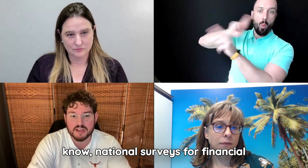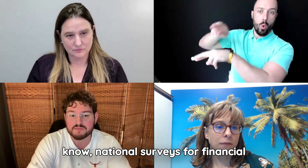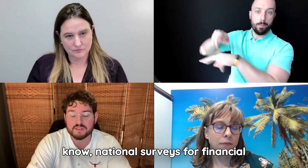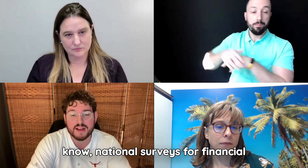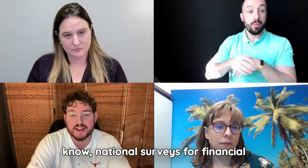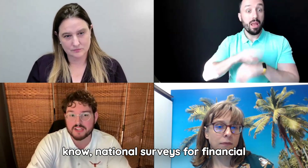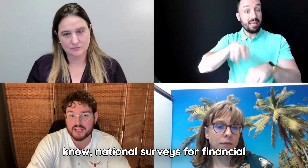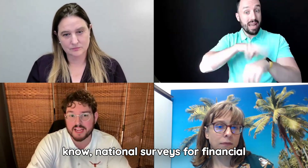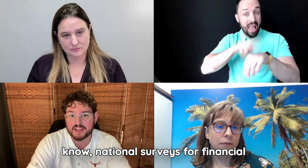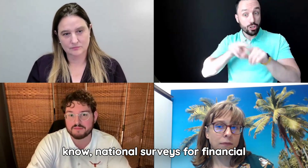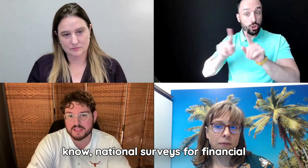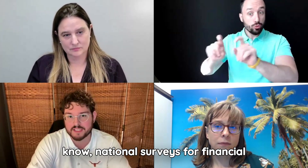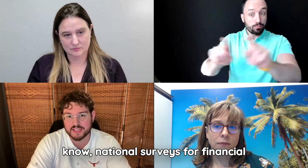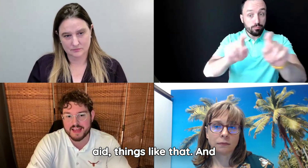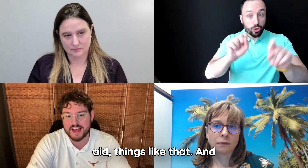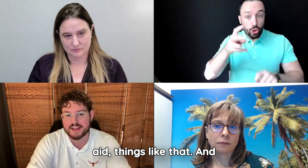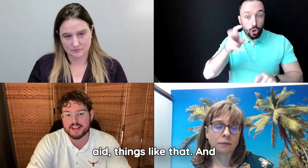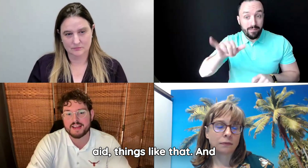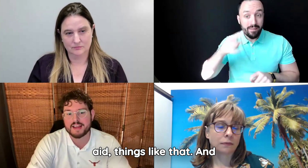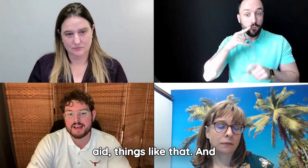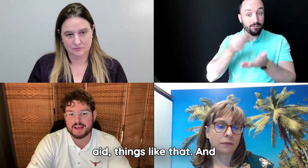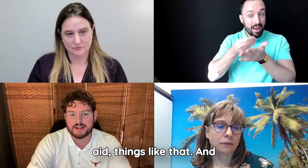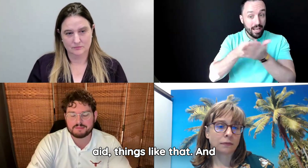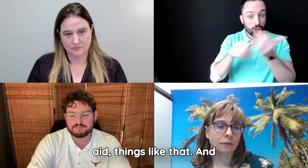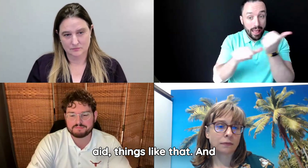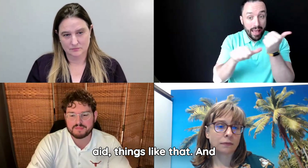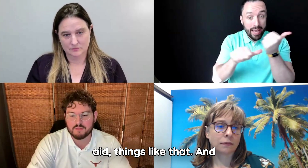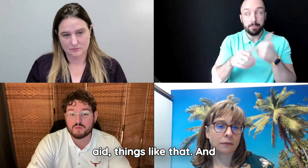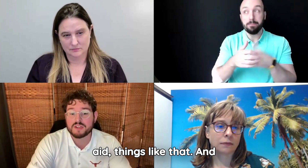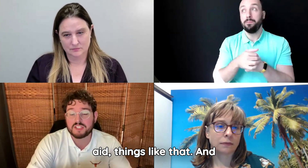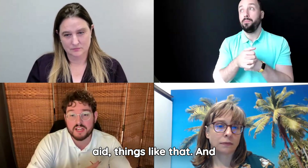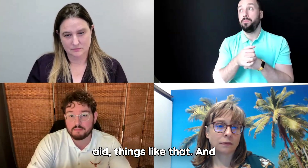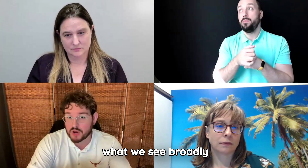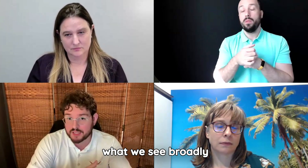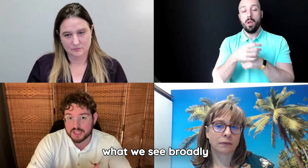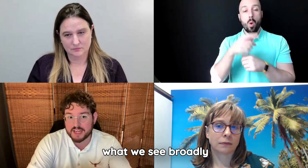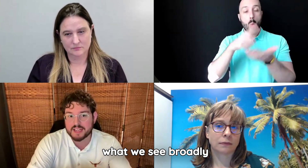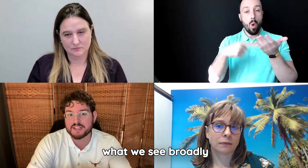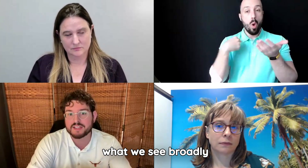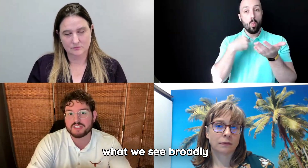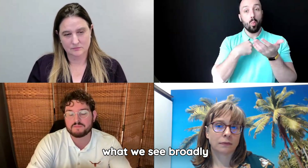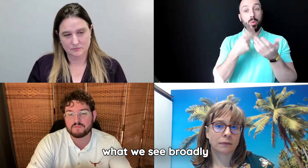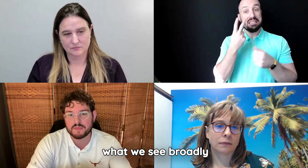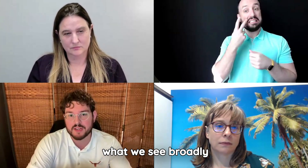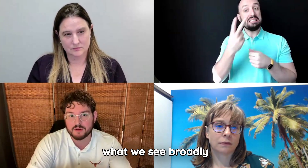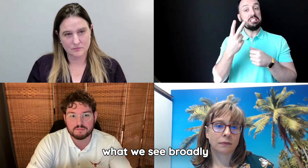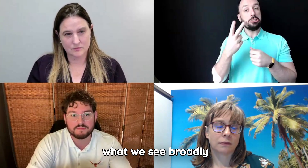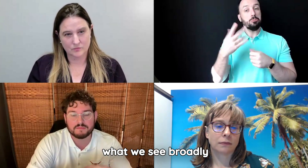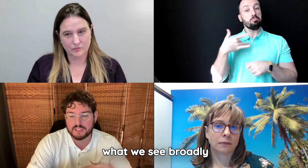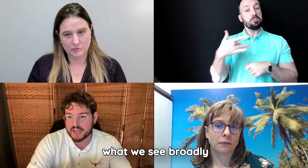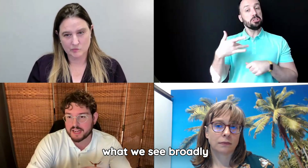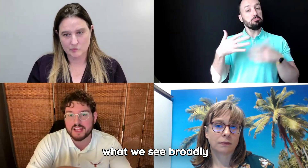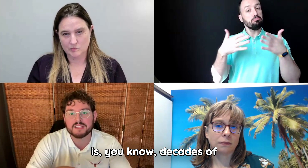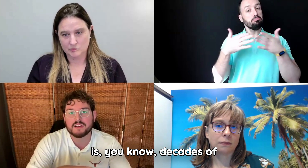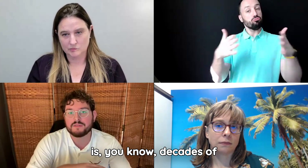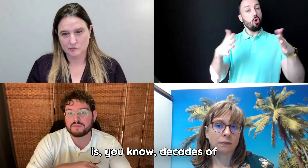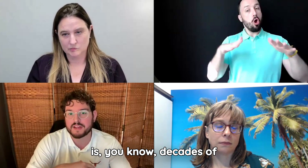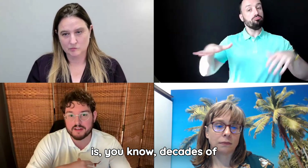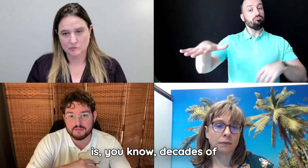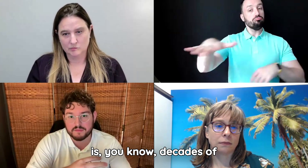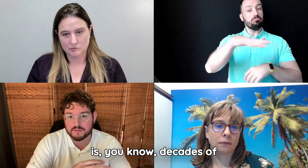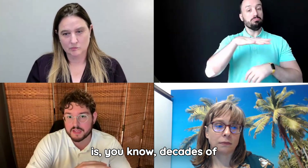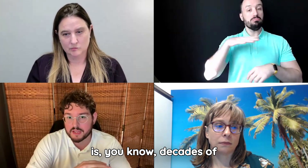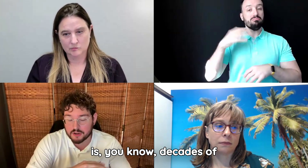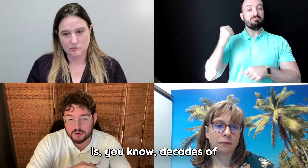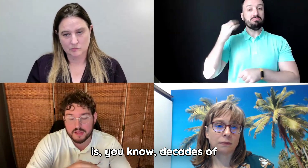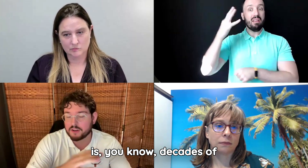national surveys for financial aid, things like that. And what we see broadly is, decades of